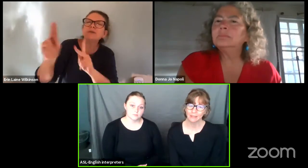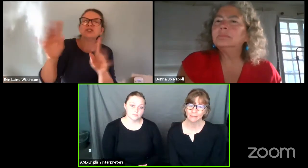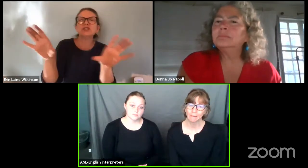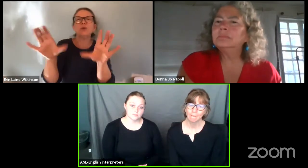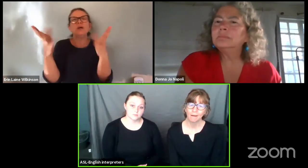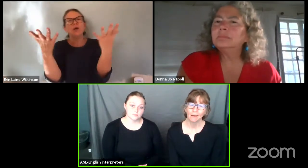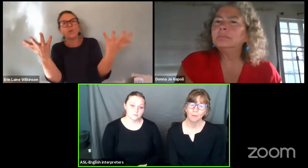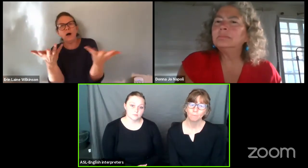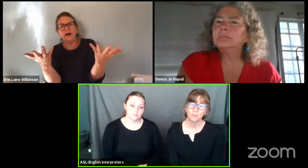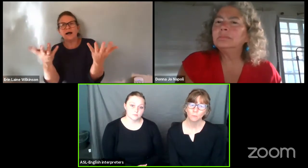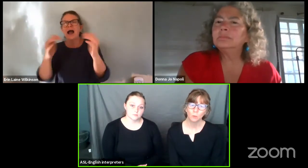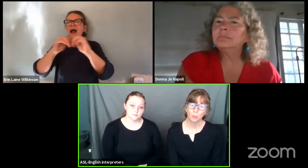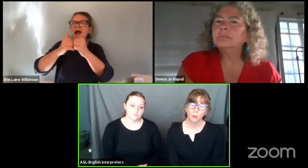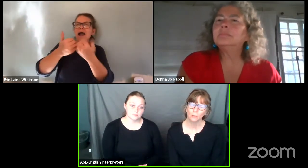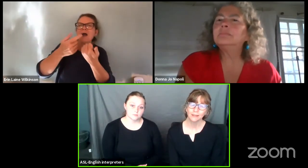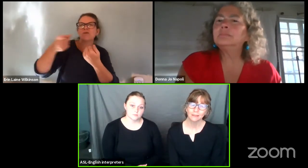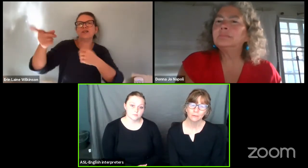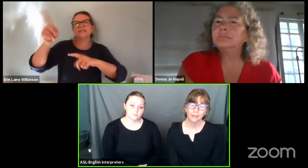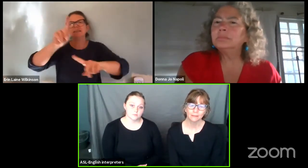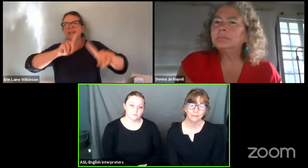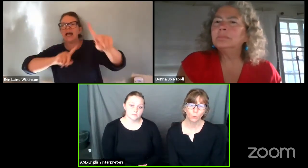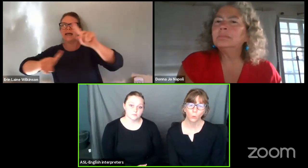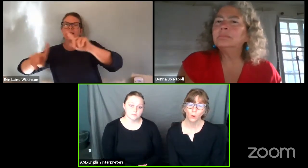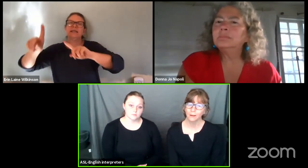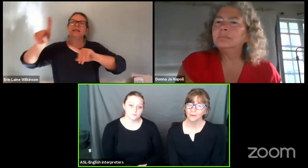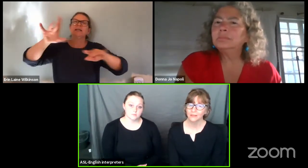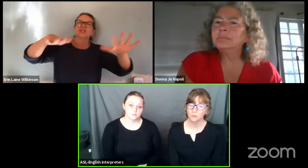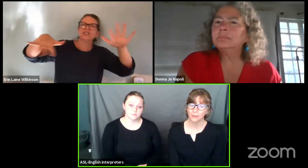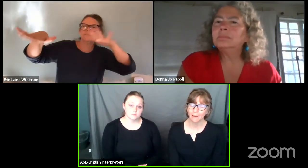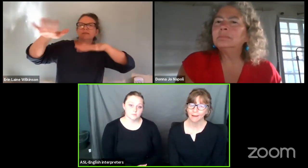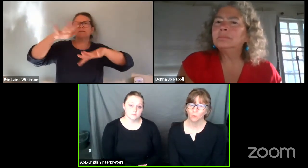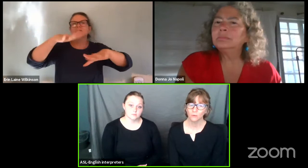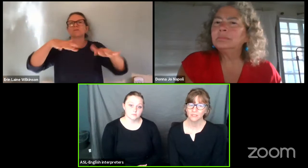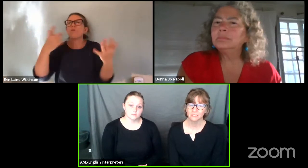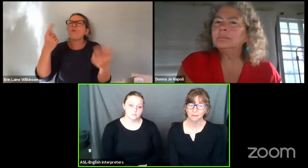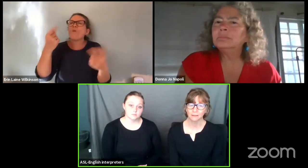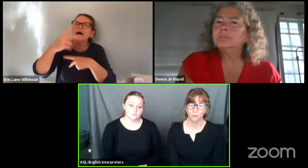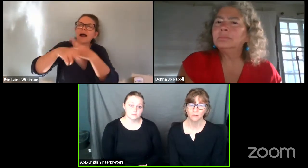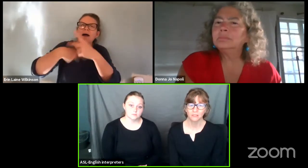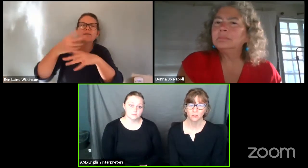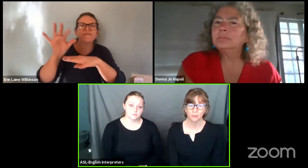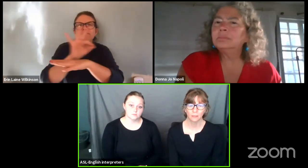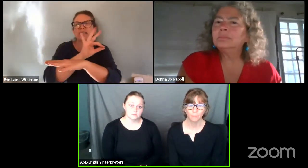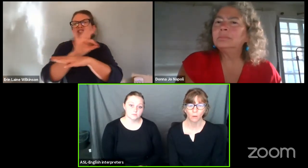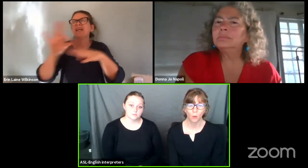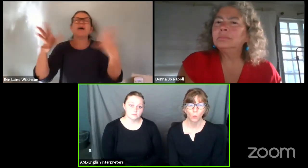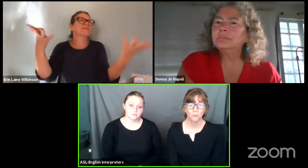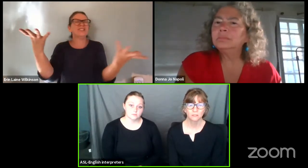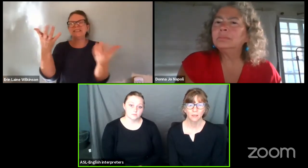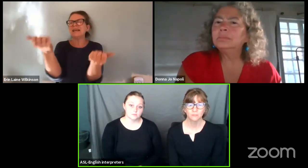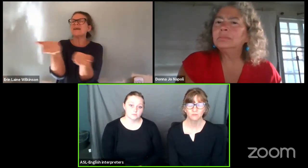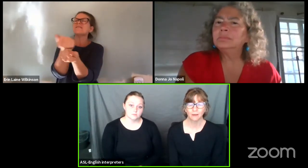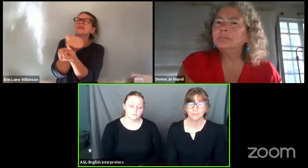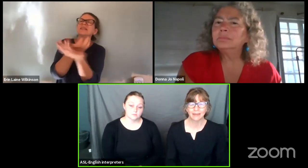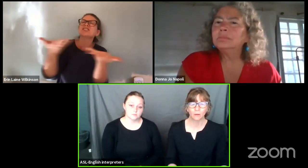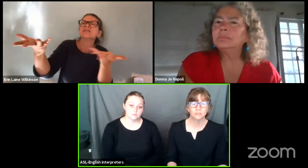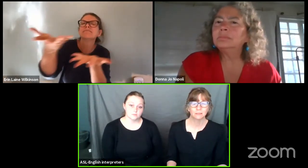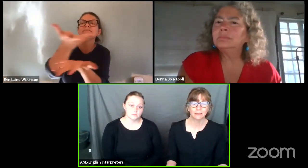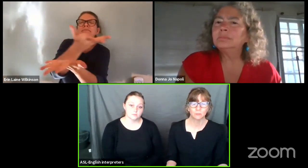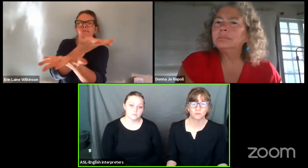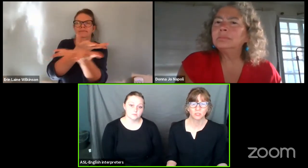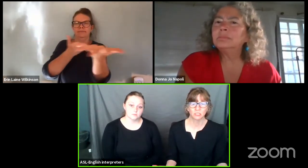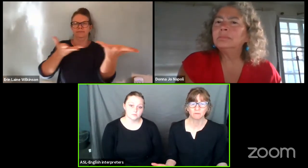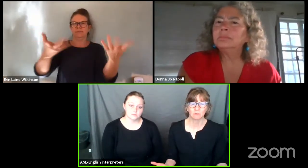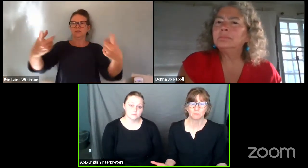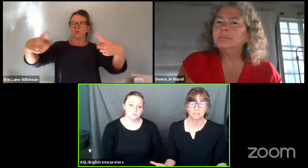are doing. People are already interacting. What are they doing? How are they signing? What are they talking about? What types of, I mean, how